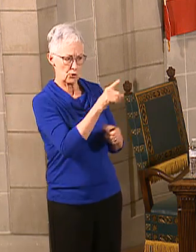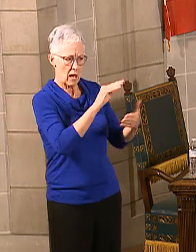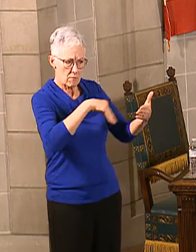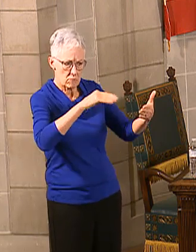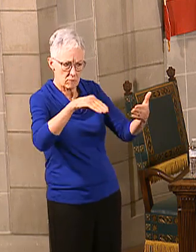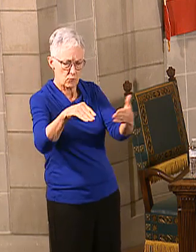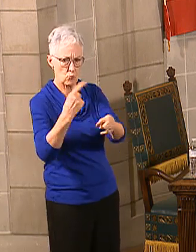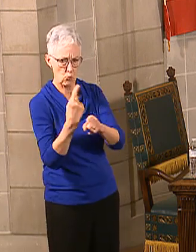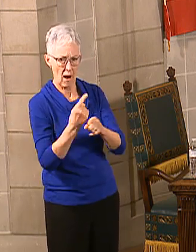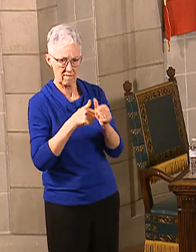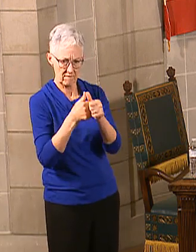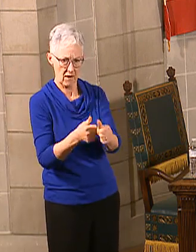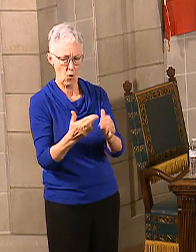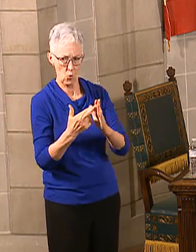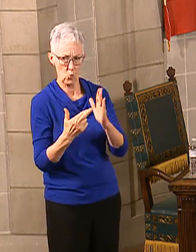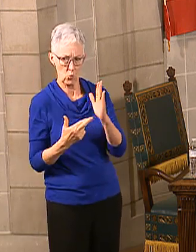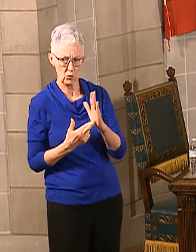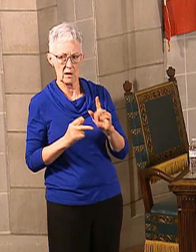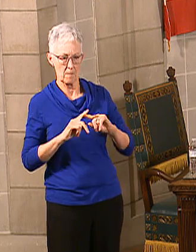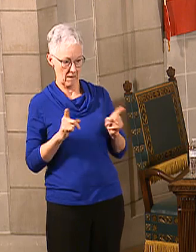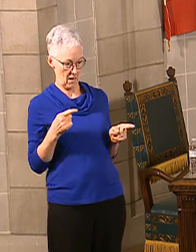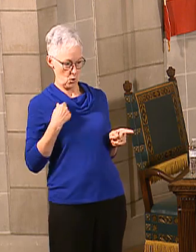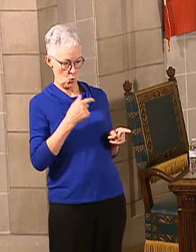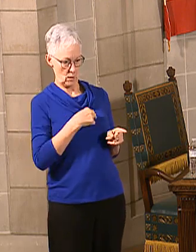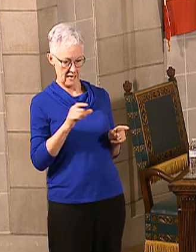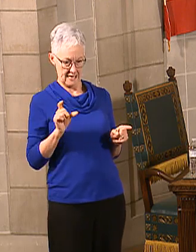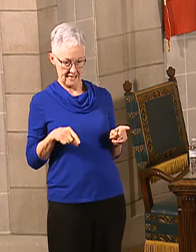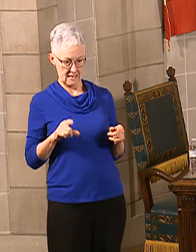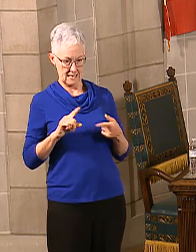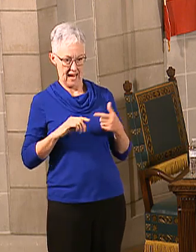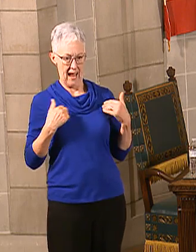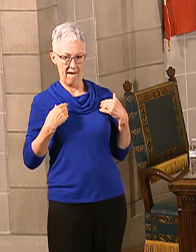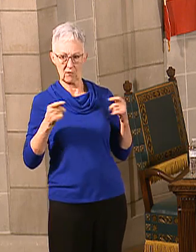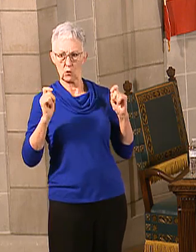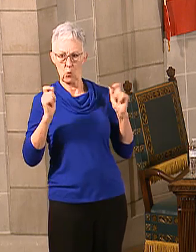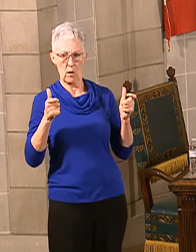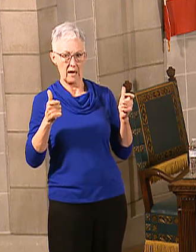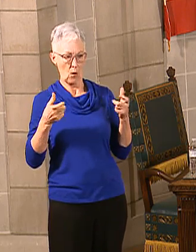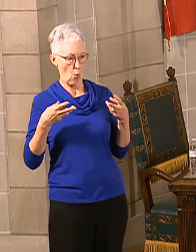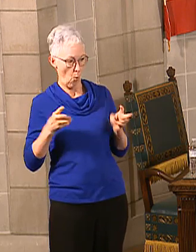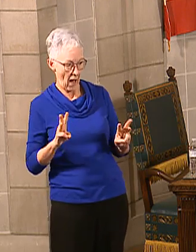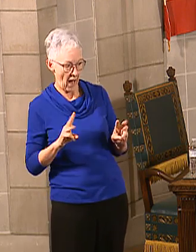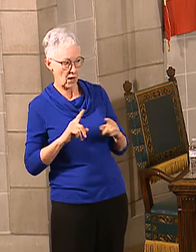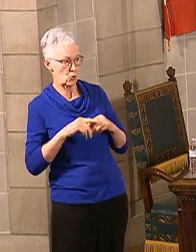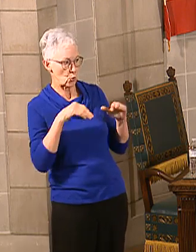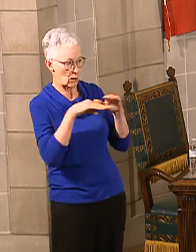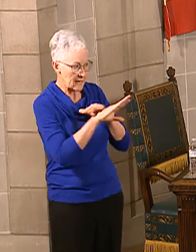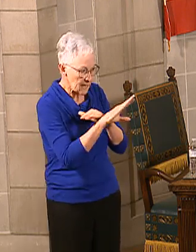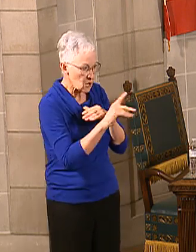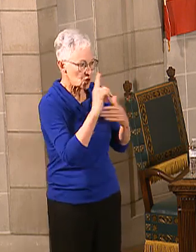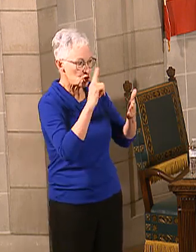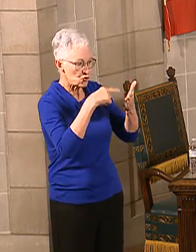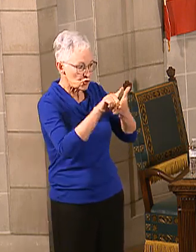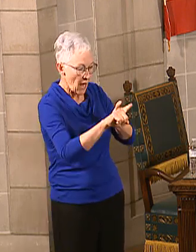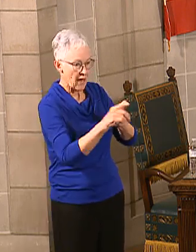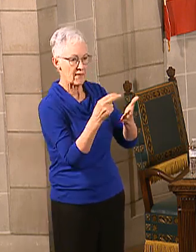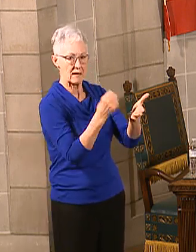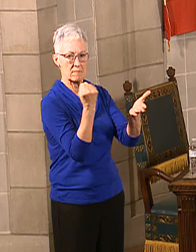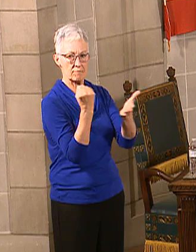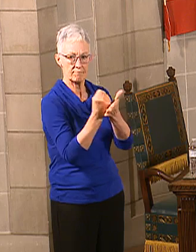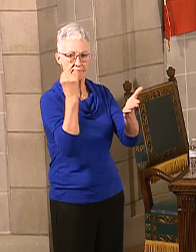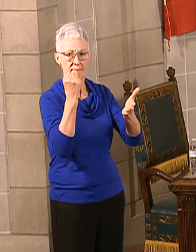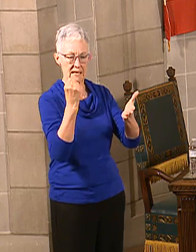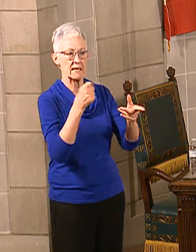as practicable as possible after the cessation of the emergency. And also, too, we have some regulations that